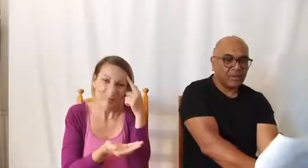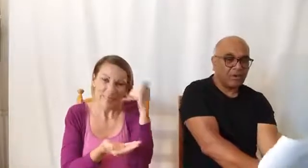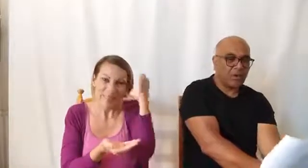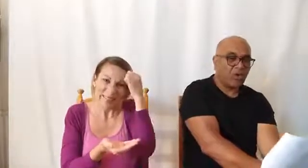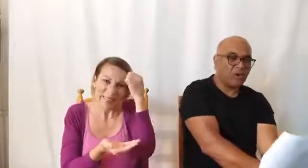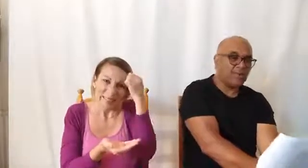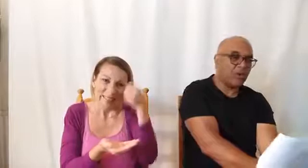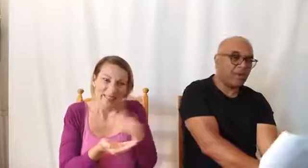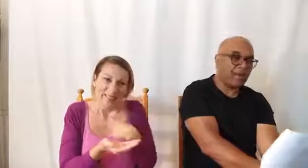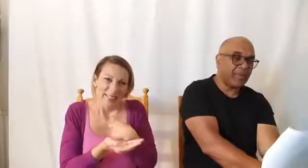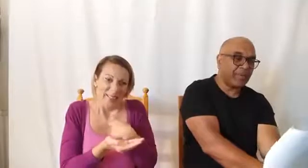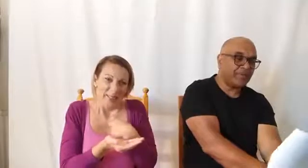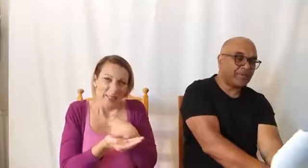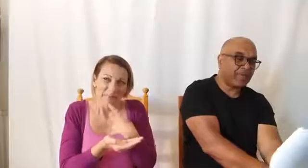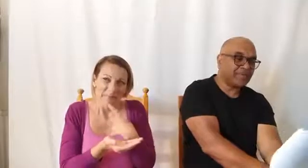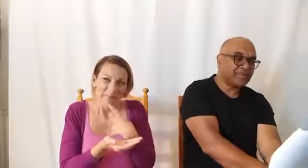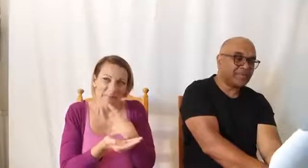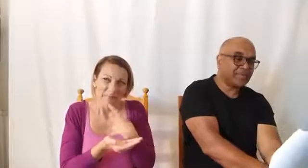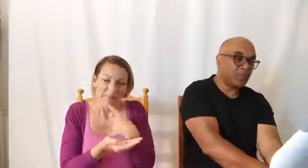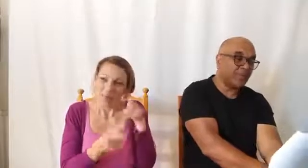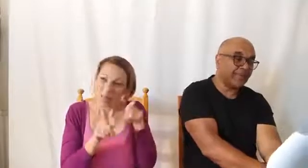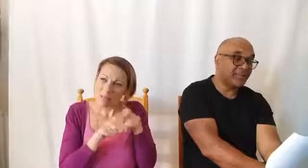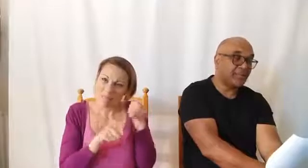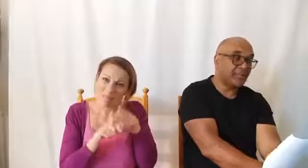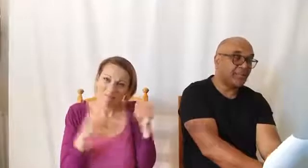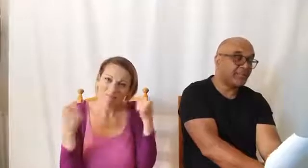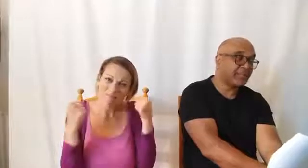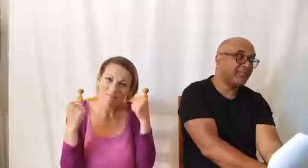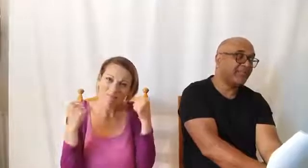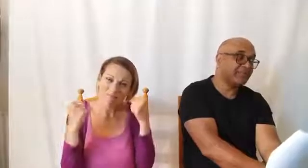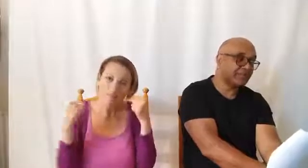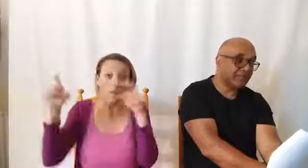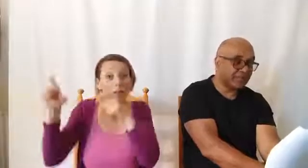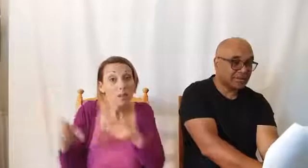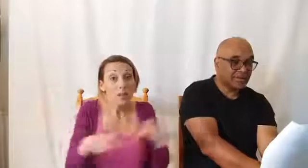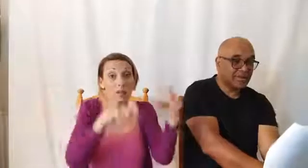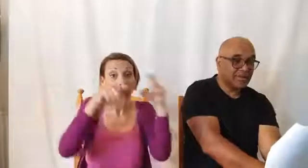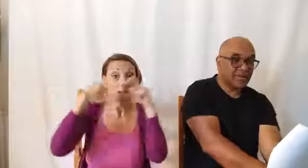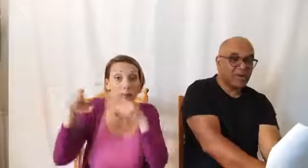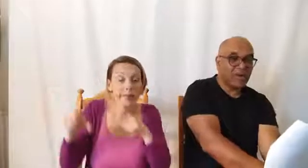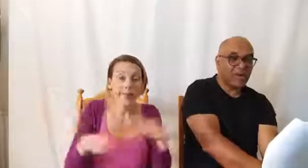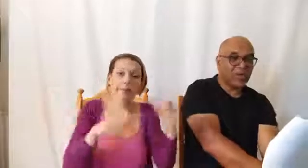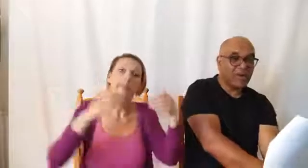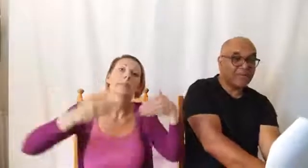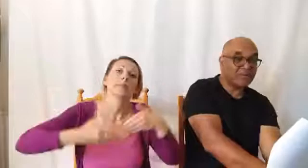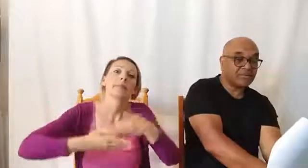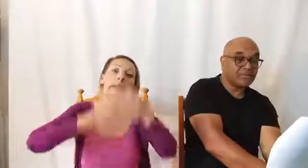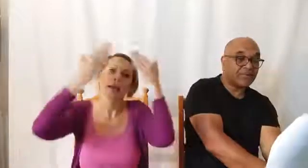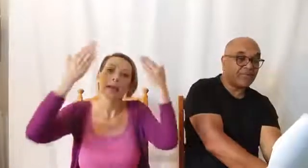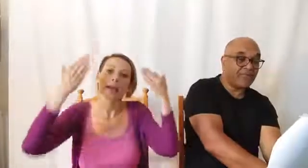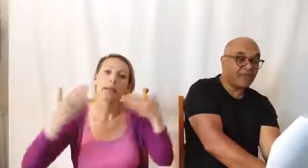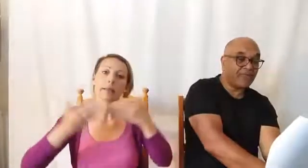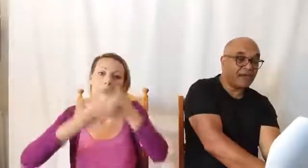On and on Ben went for days, weeks, months. Barnacle Ben journeyed far, far through